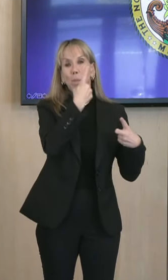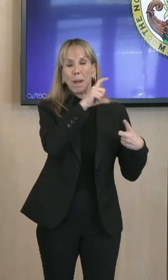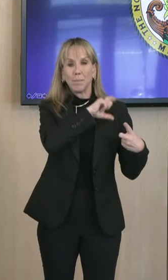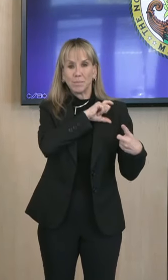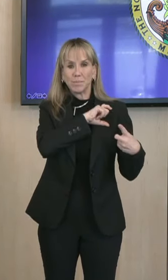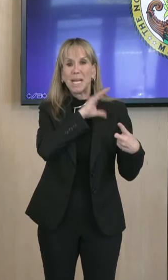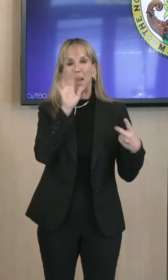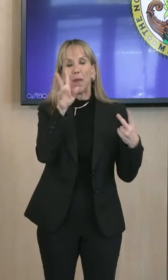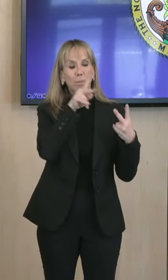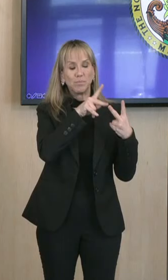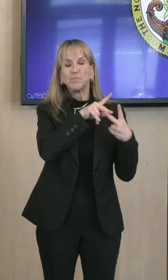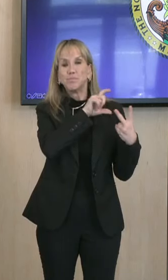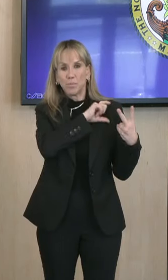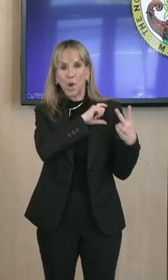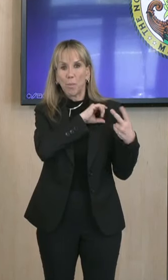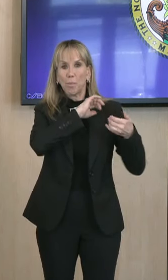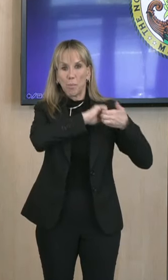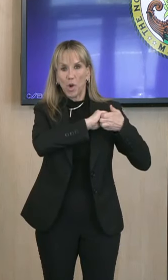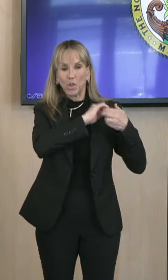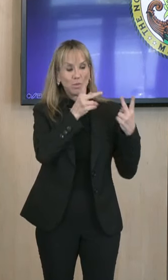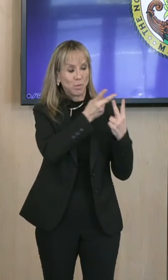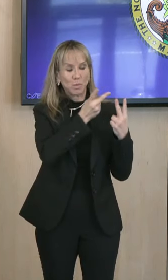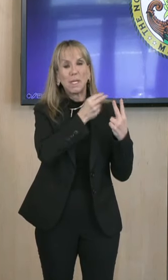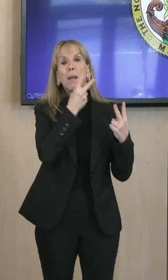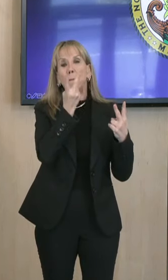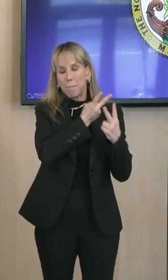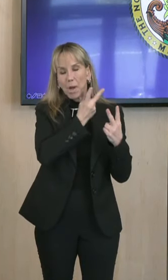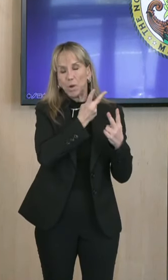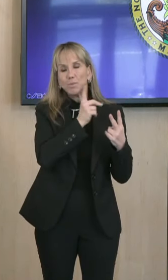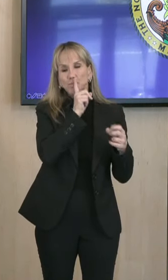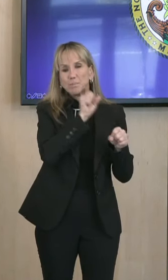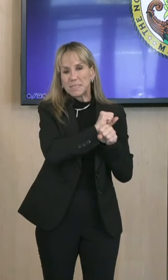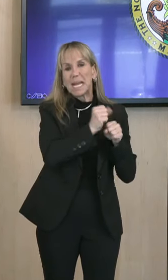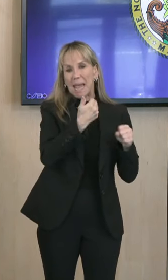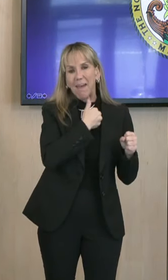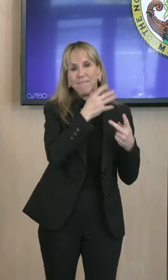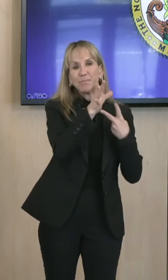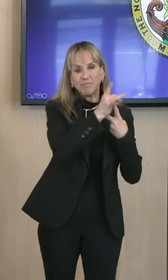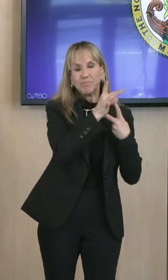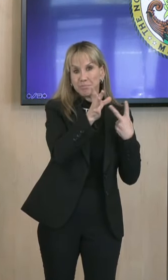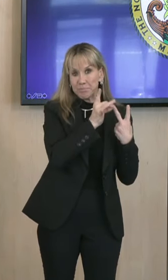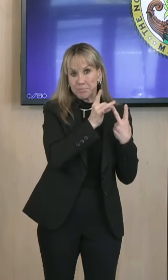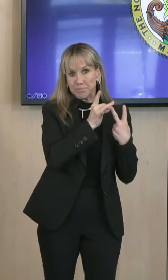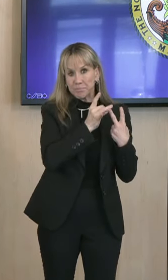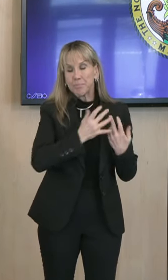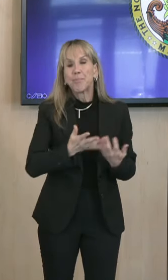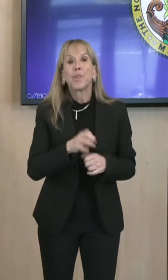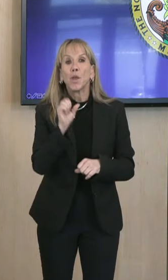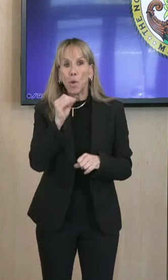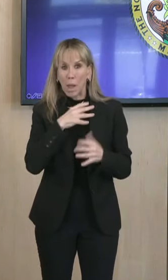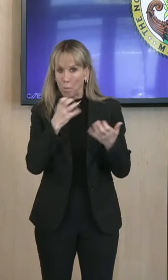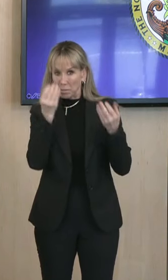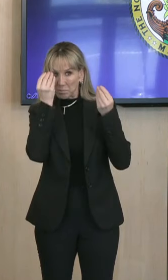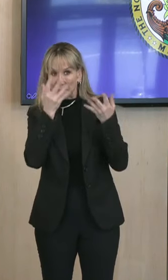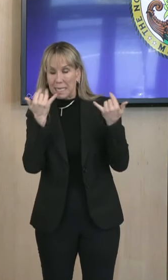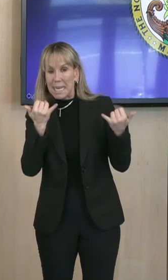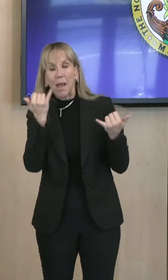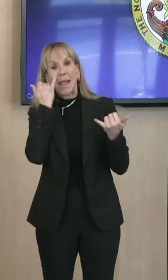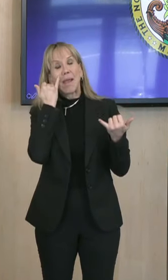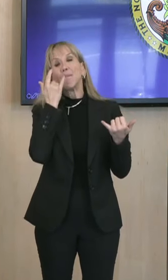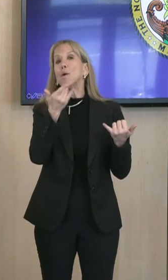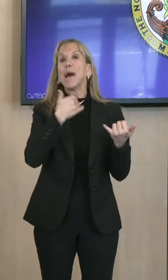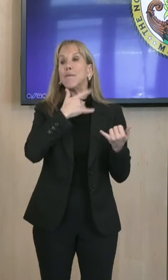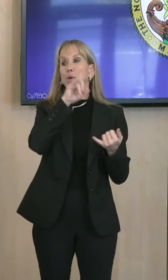and their partner that are both positive. And I just want to say ahead of time, if there are any questions related to that, they will